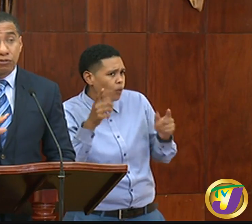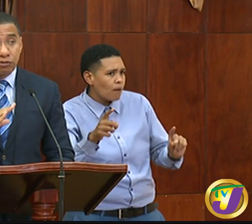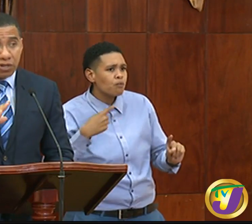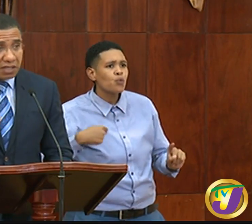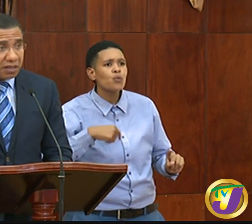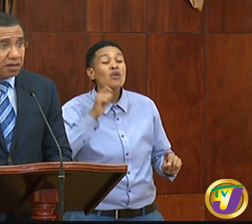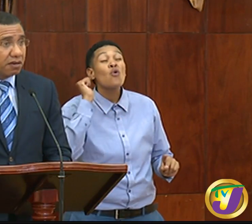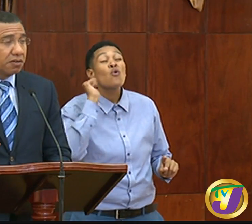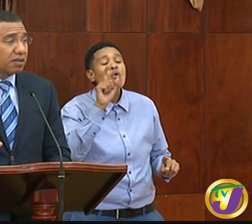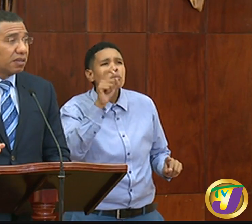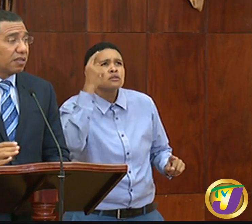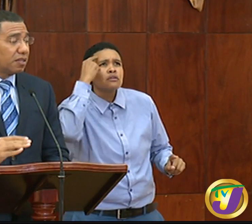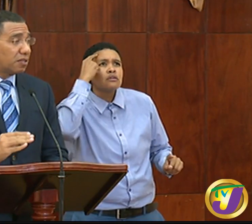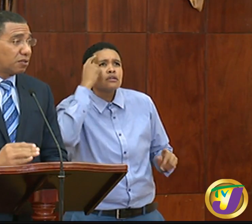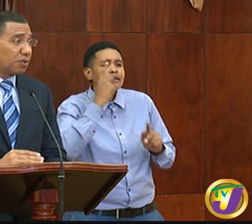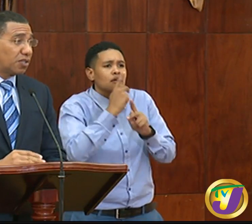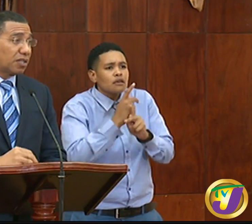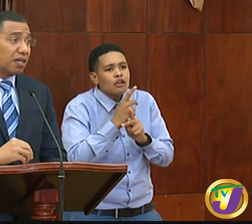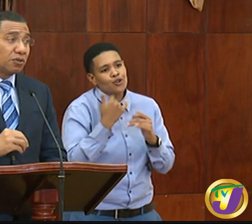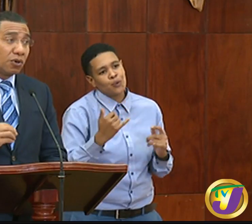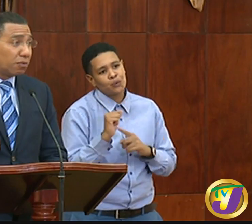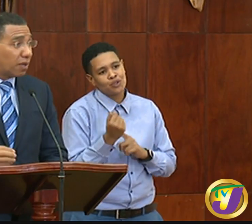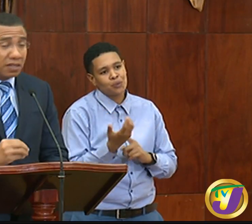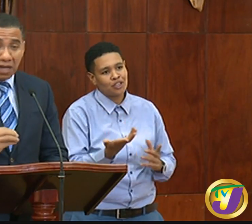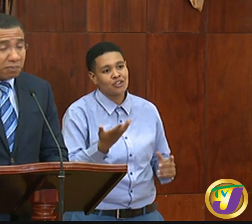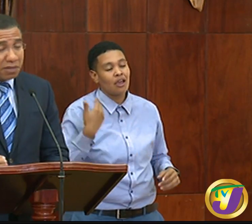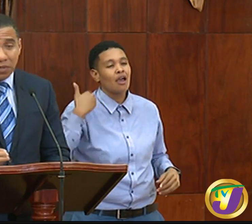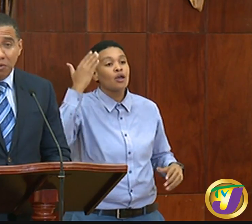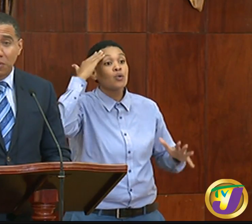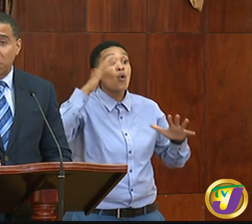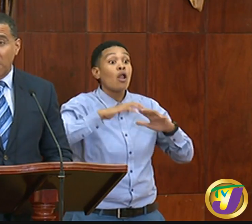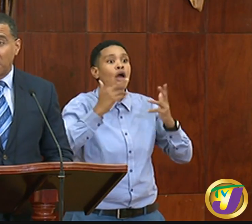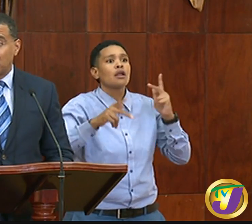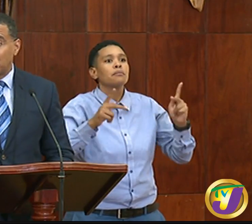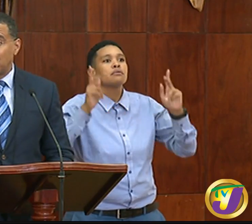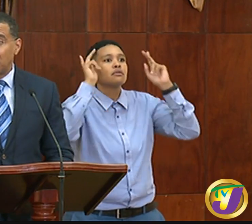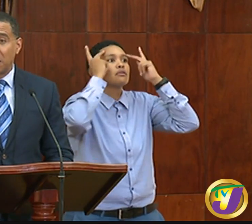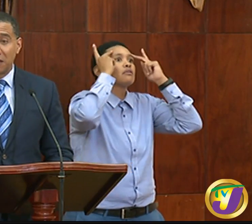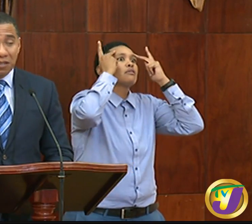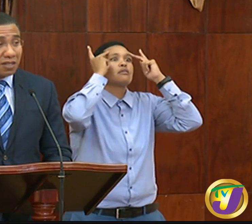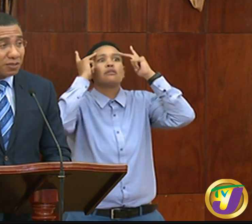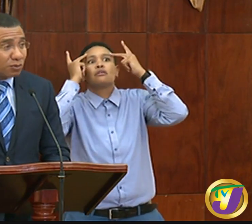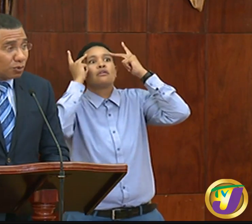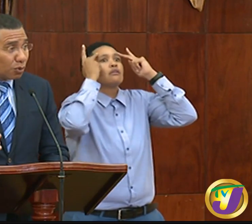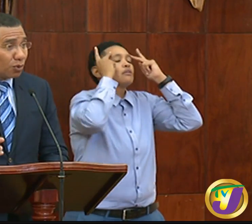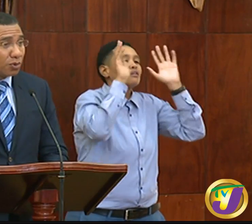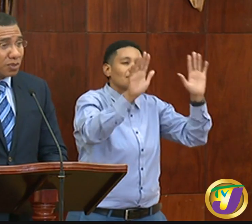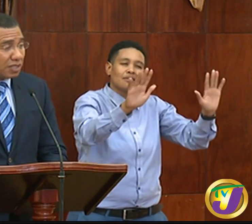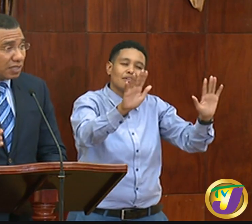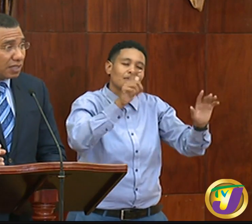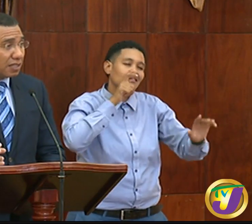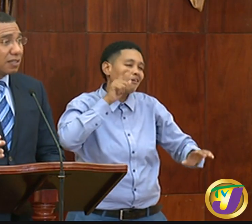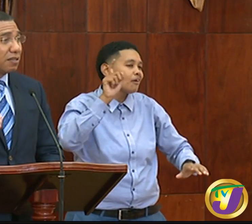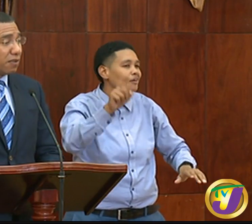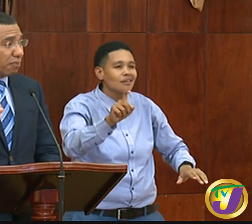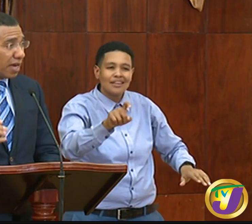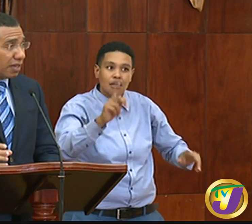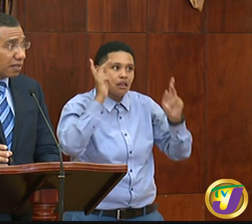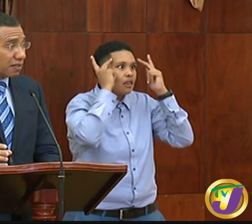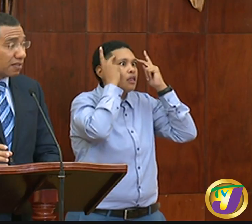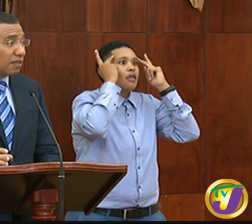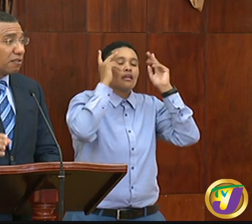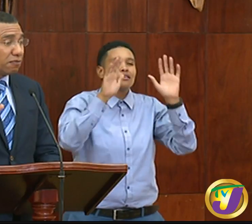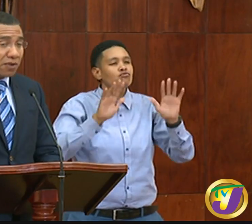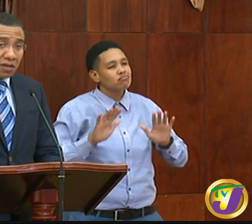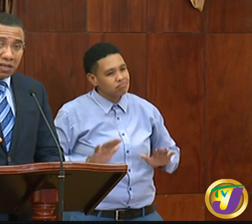exercise great care in this situation. I know a lot of people are going to panic. There is no need for